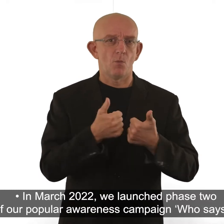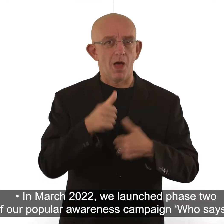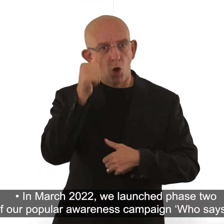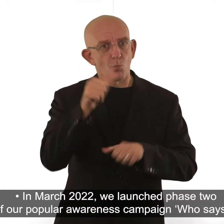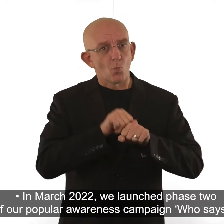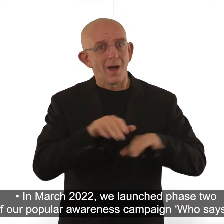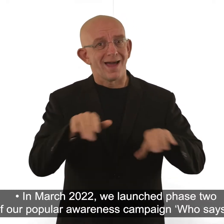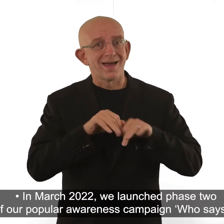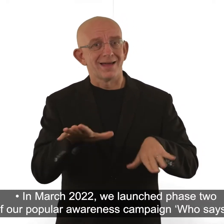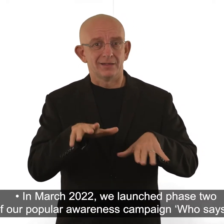Says?